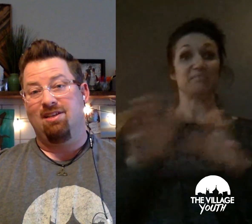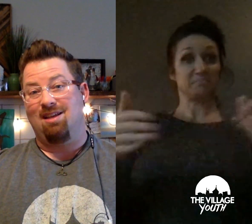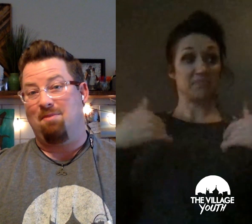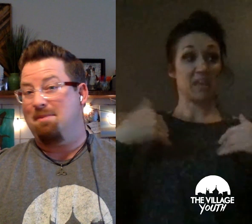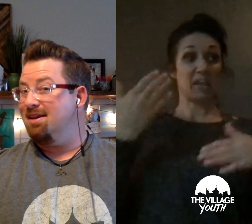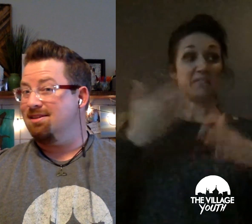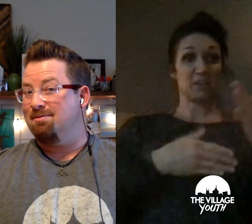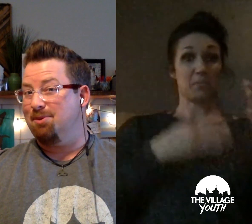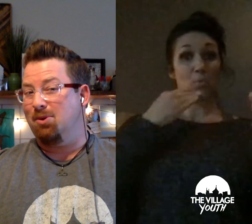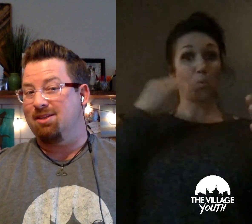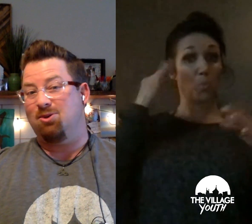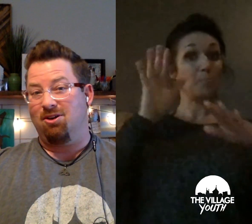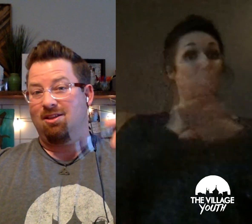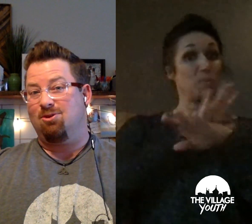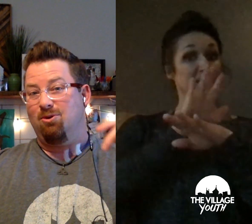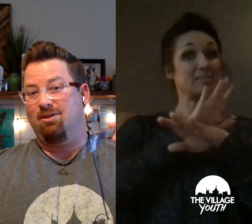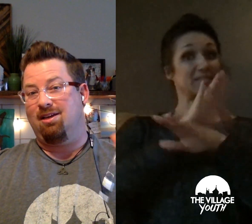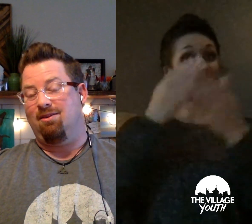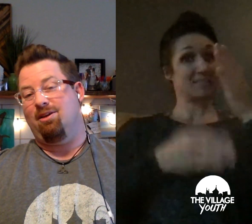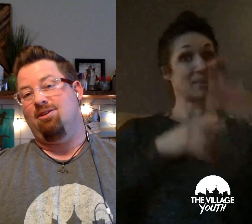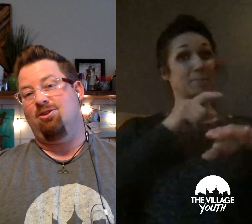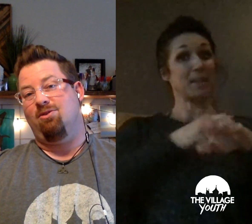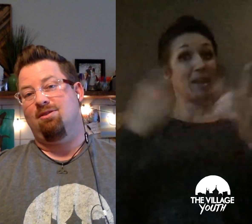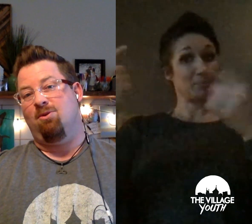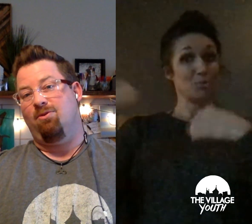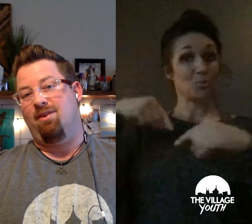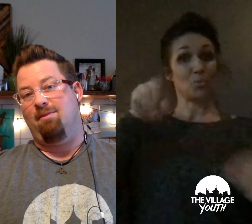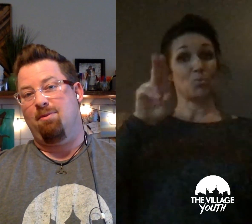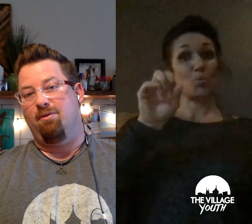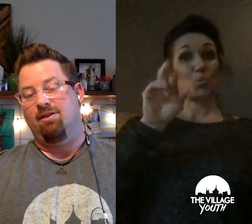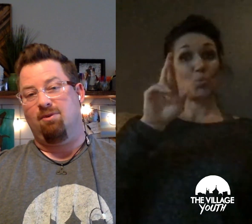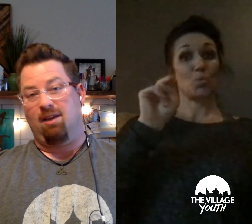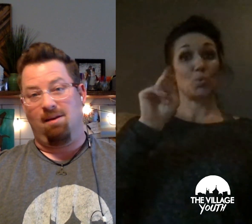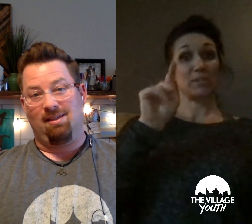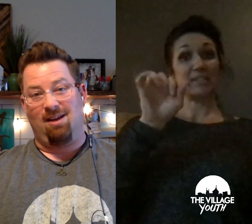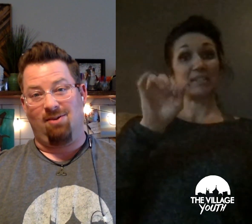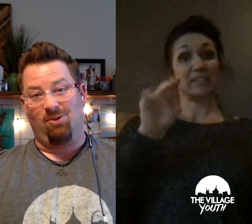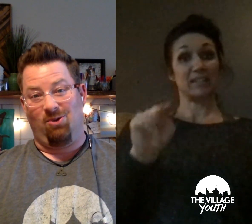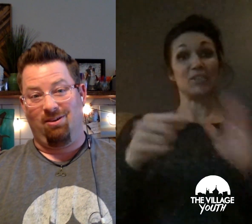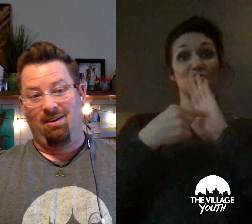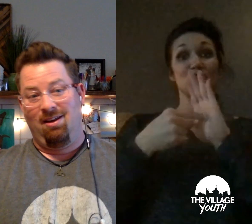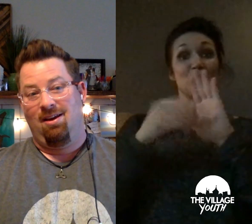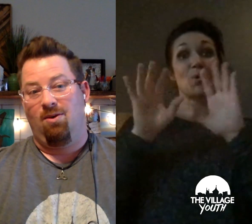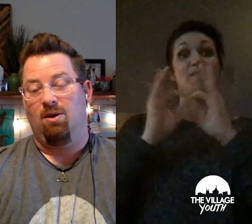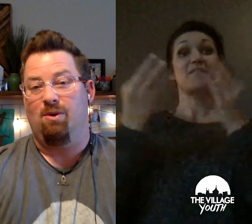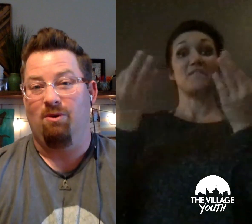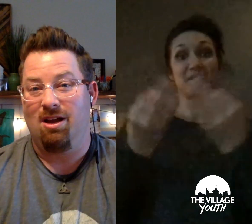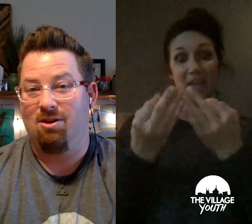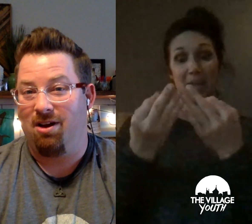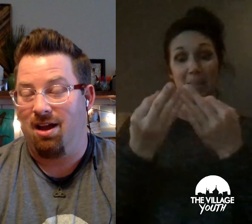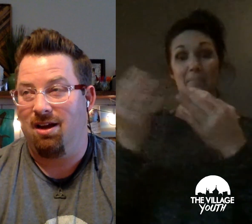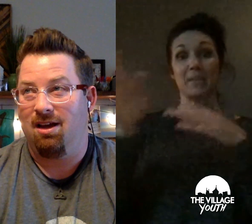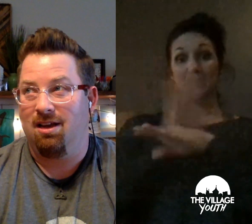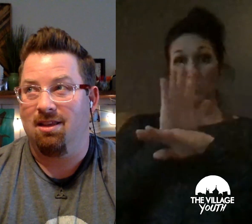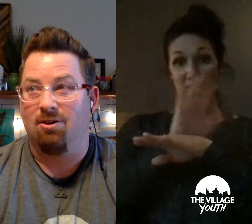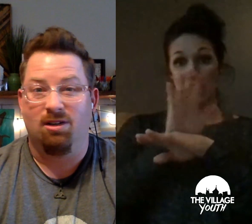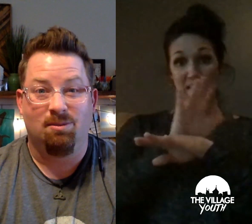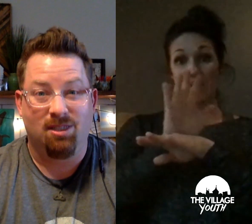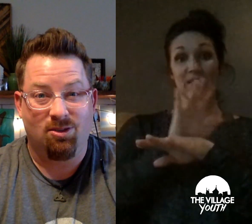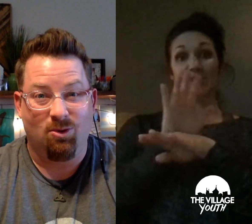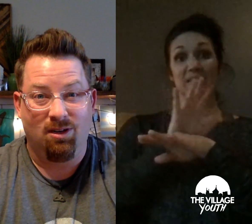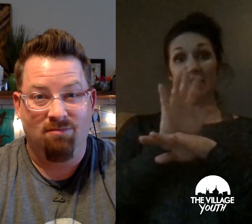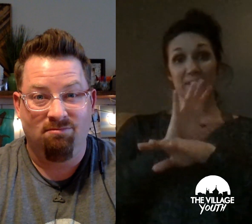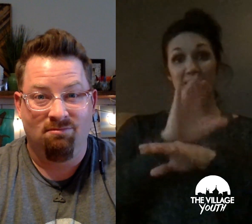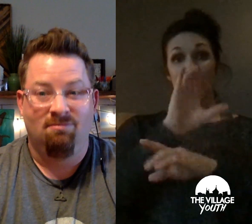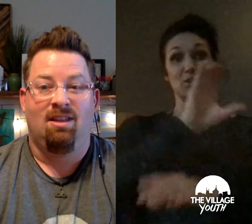home movies that maybe at some point during this quarantine we can show some old family movies from the Cummings household where we yeah. recreated the